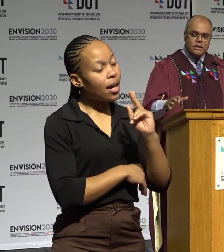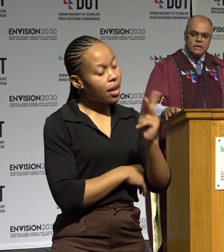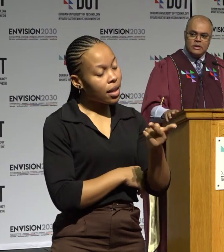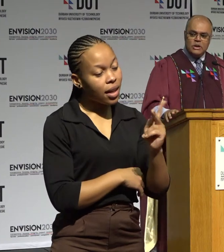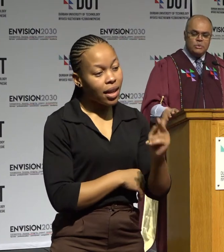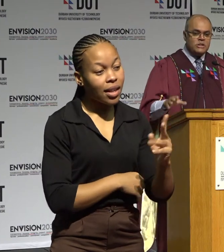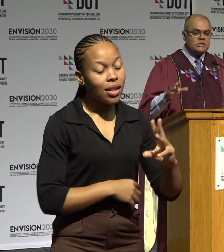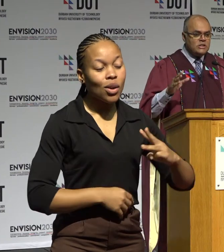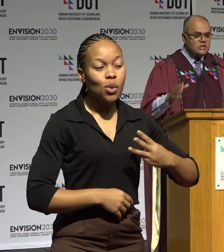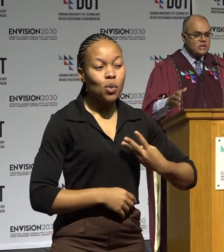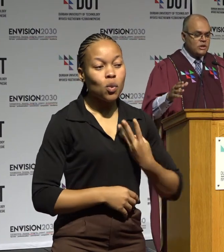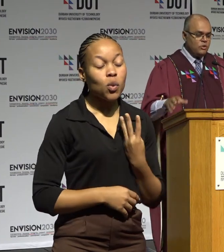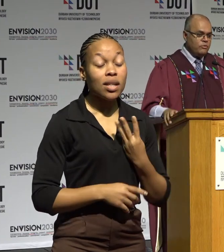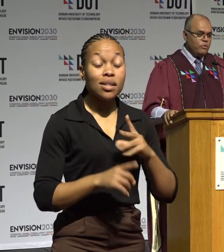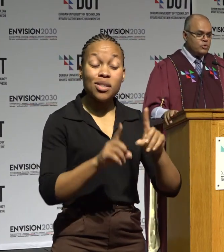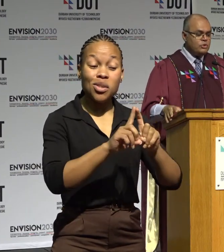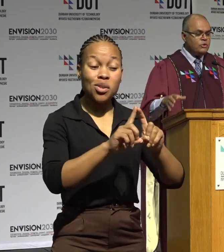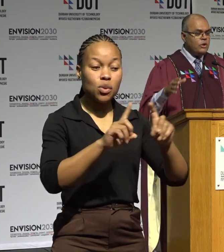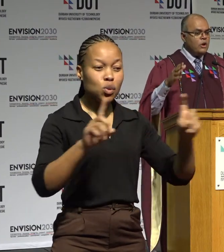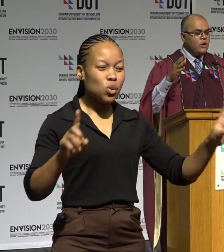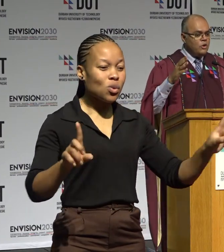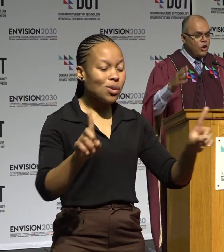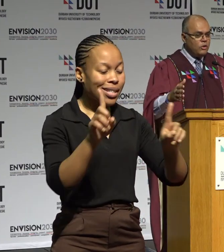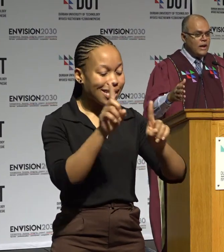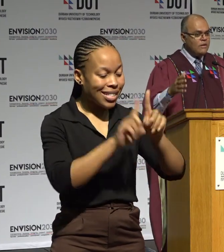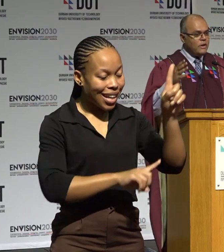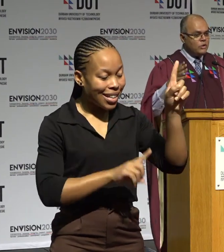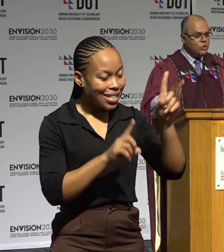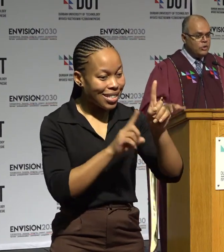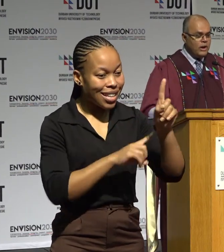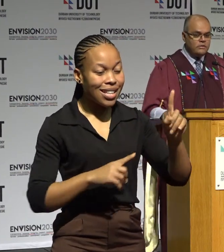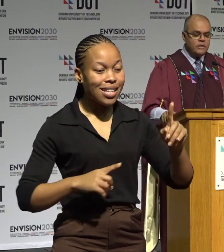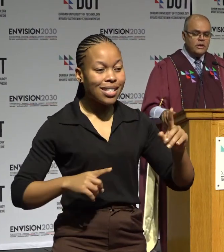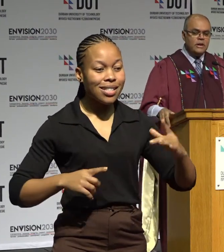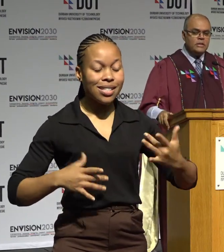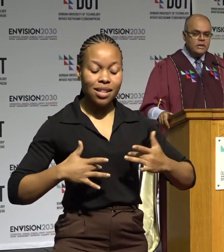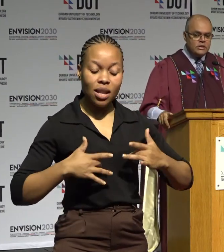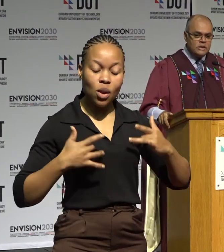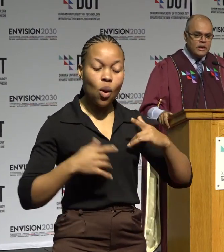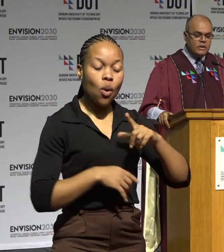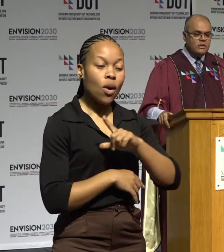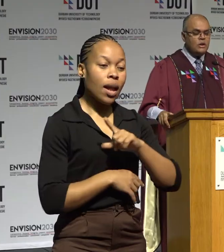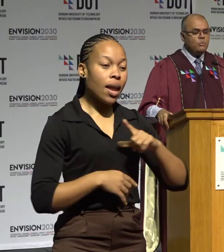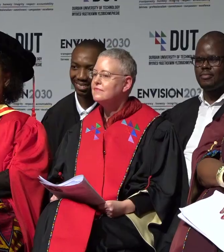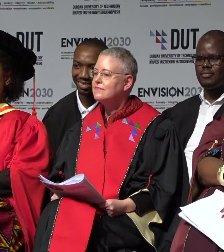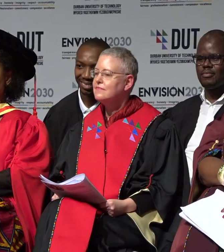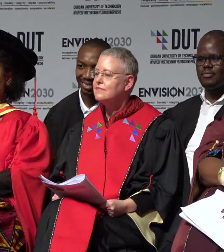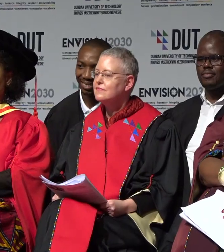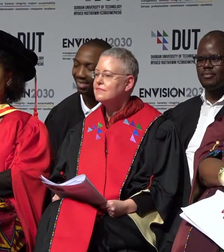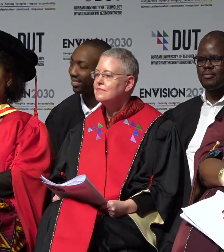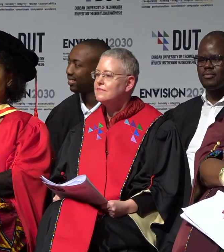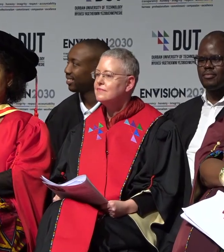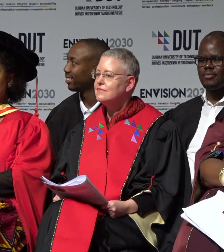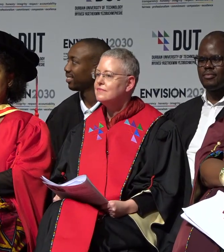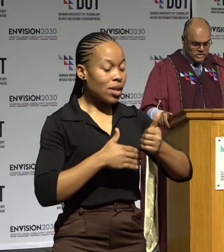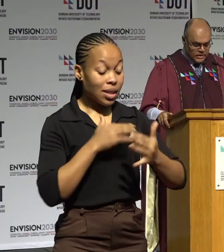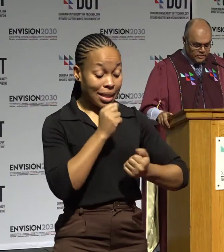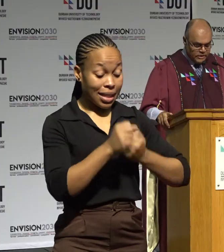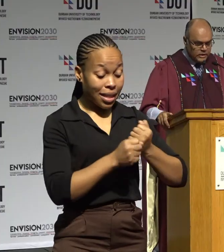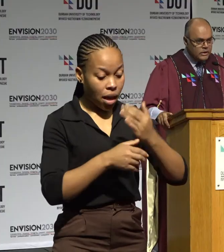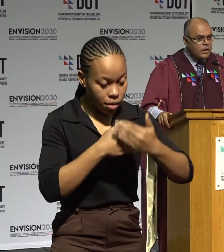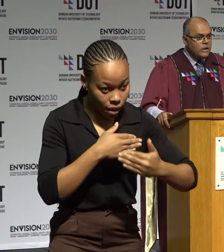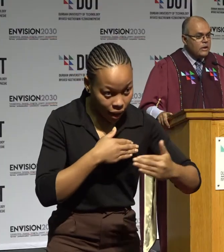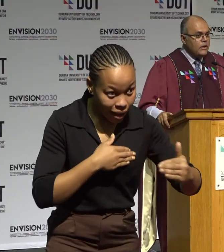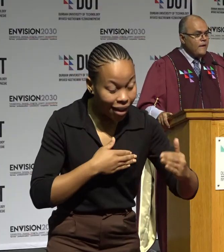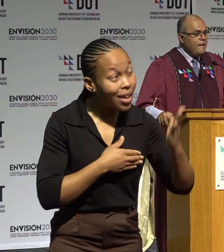you nothing but success and good fortune, long life and good health in the years ahead. May God bless you and God bless South